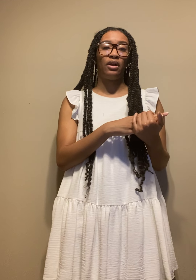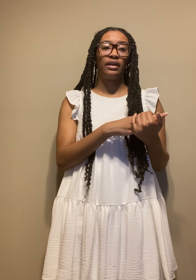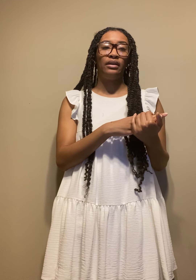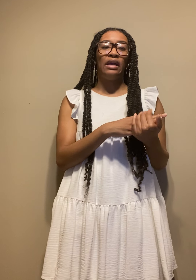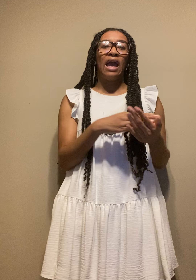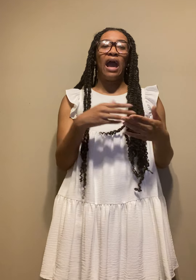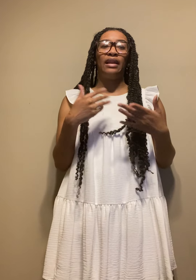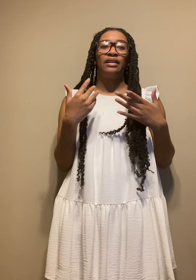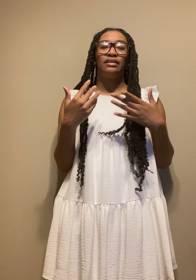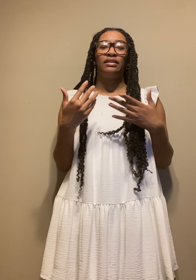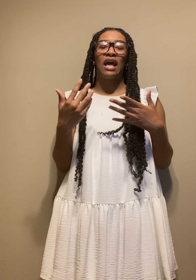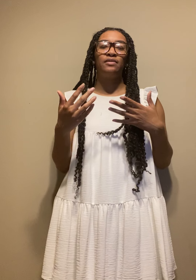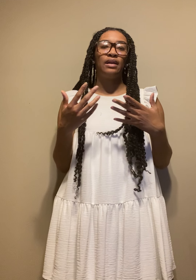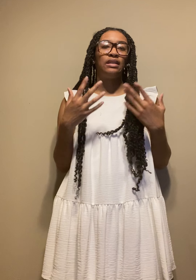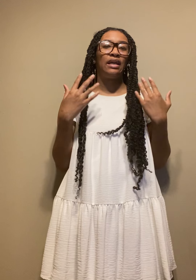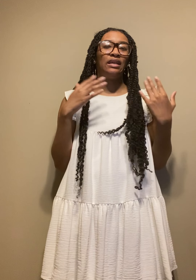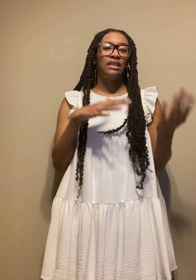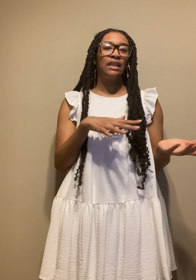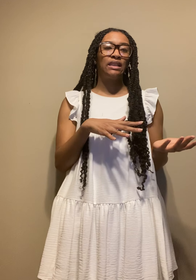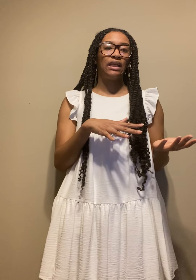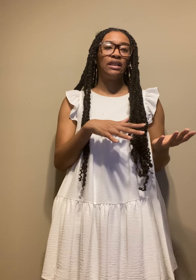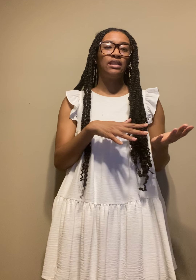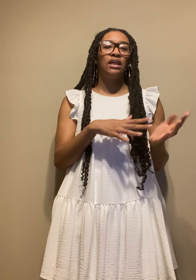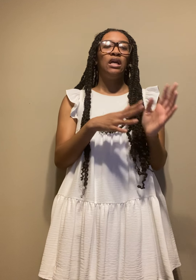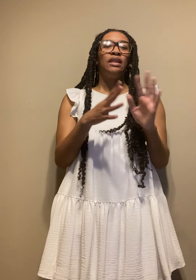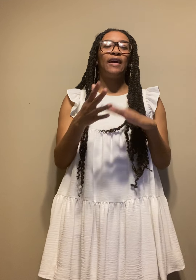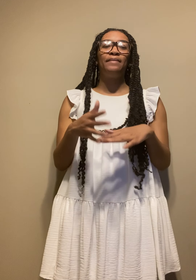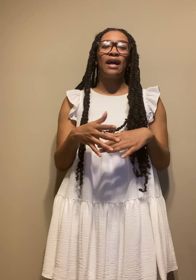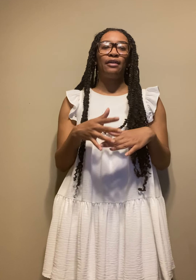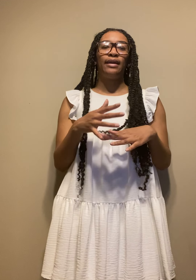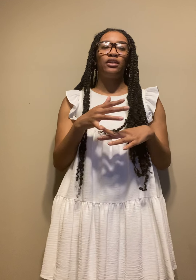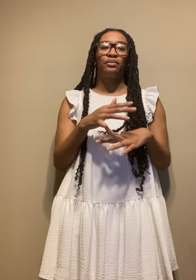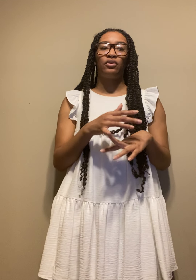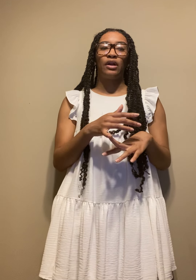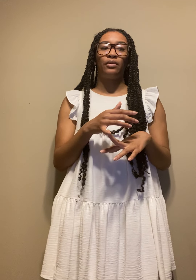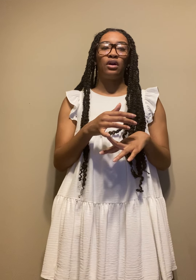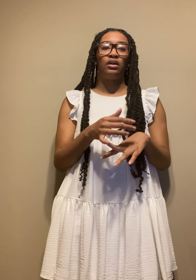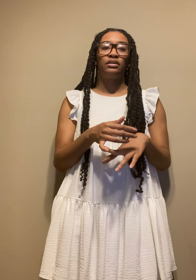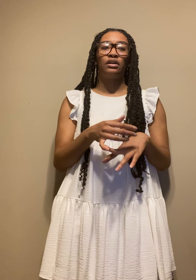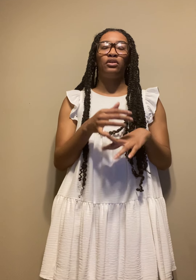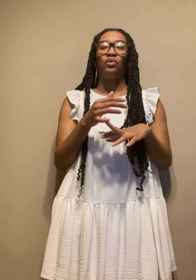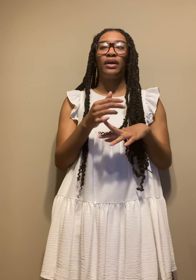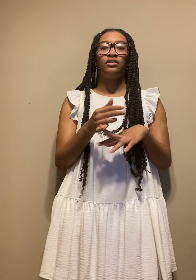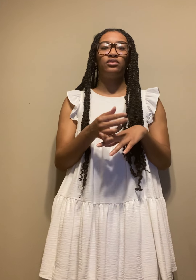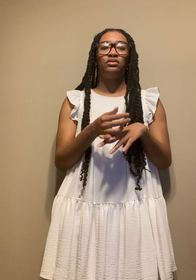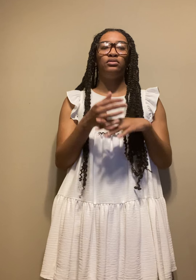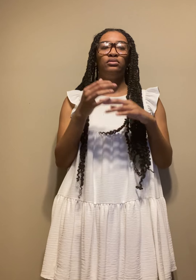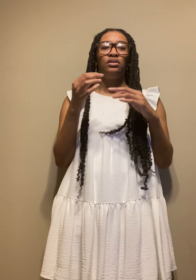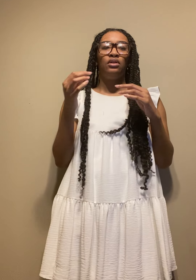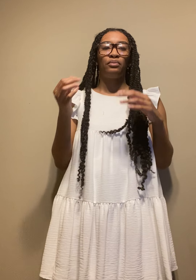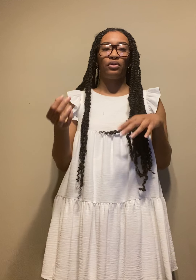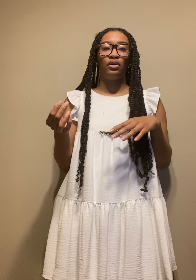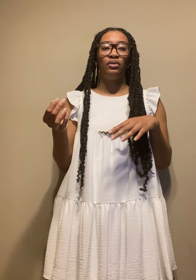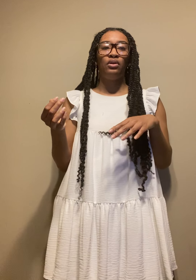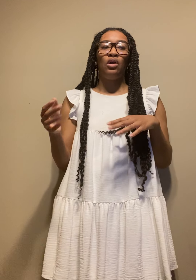Party. And then that's because in the 60s, the FBI created a program called the COINTELPRO, or